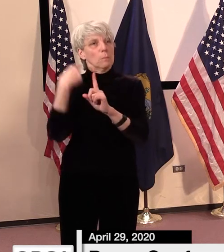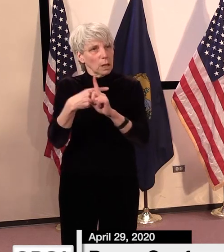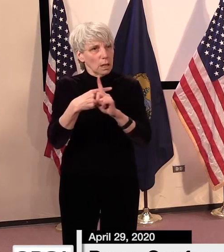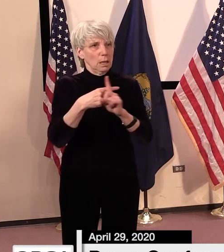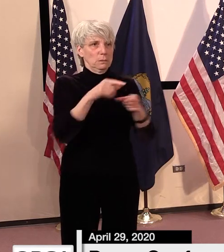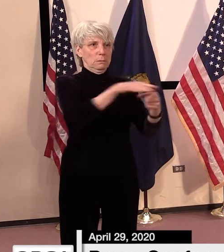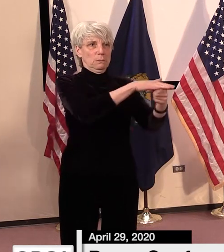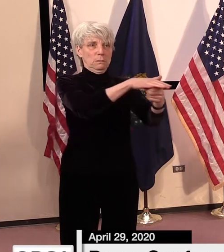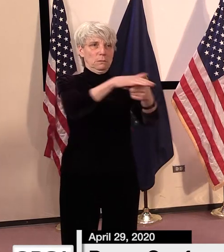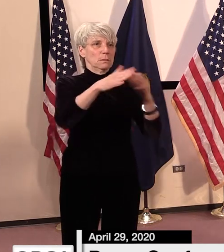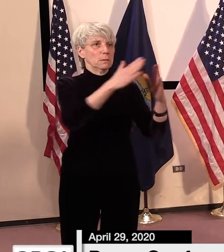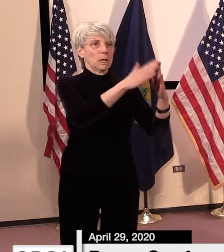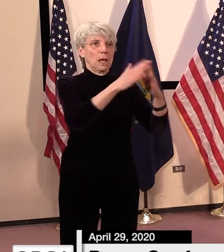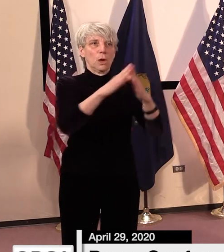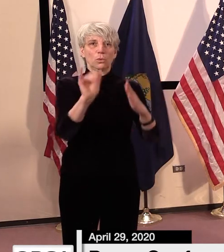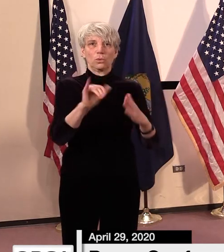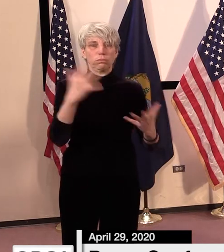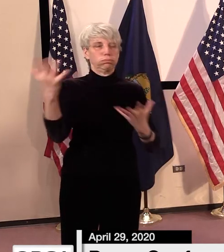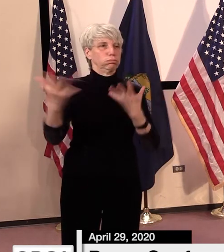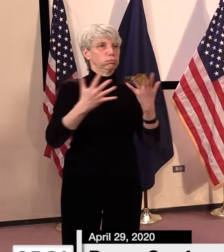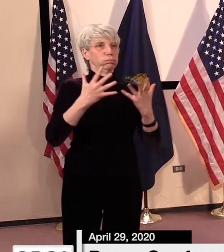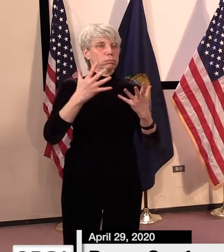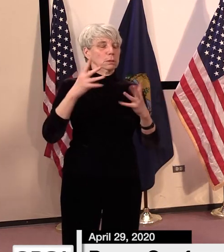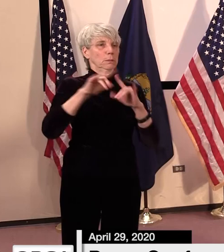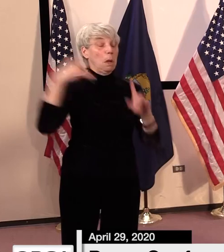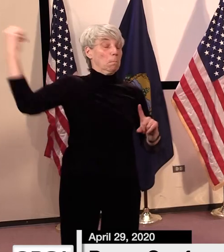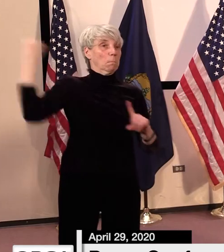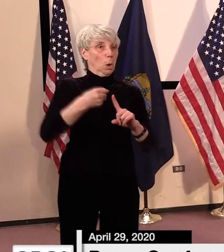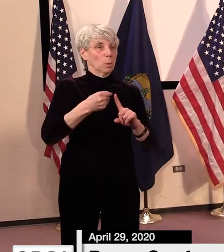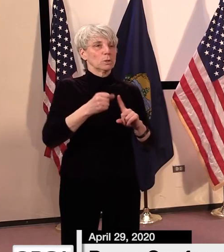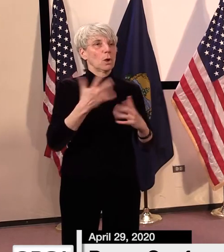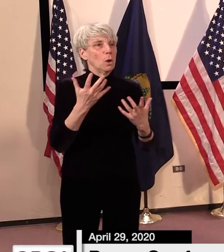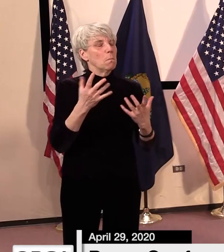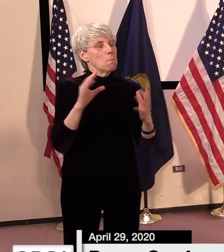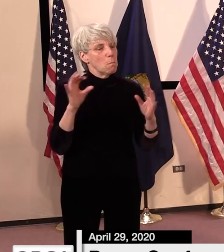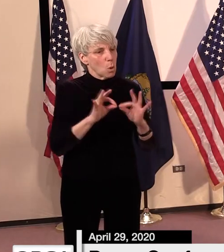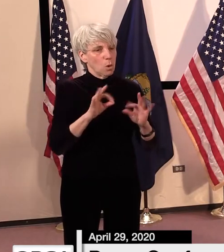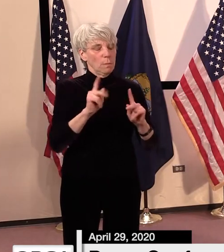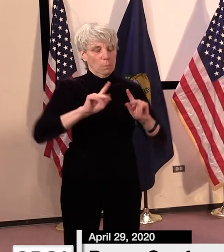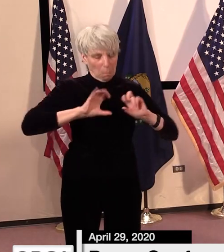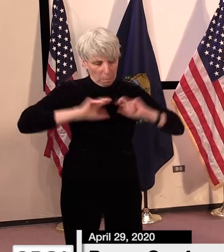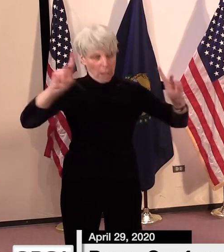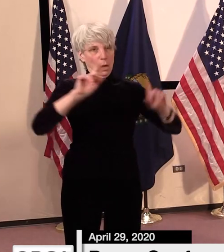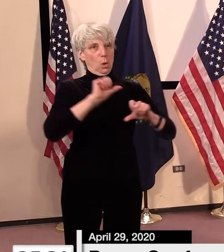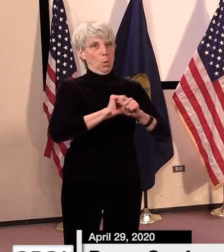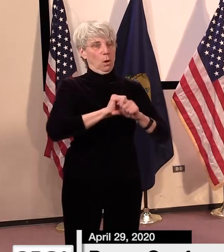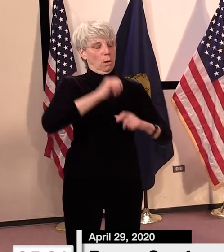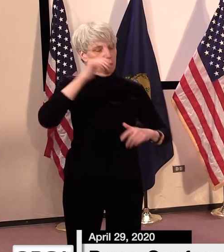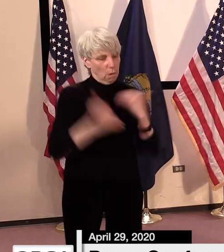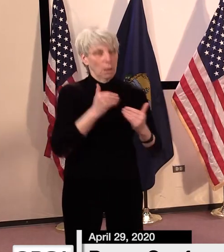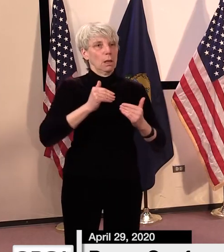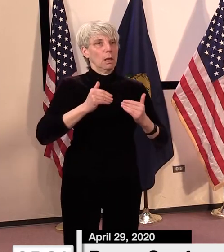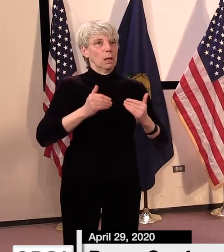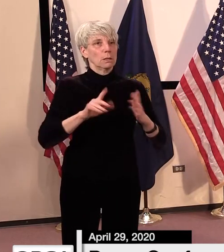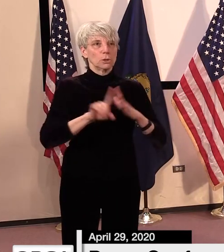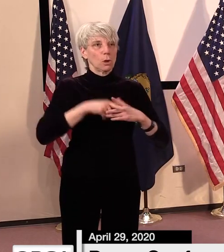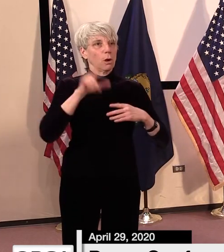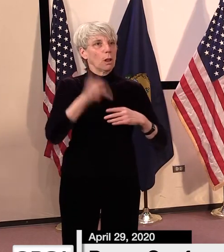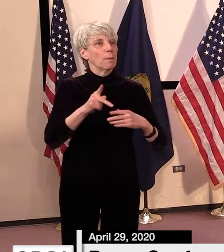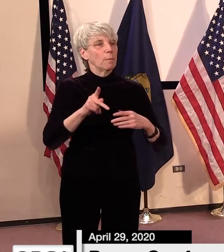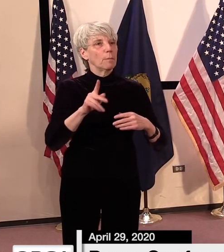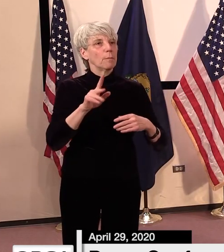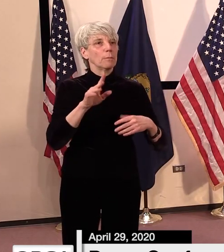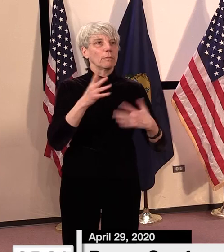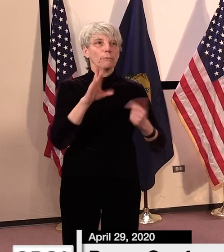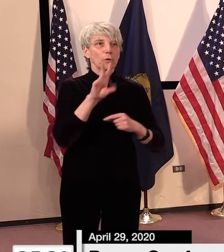throughout the state. And that's why it's so important for us to try and get people back to work and trying to get the economy rolling again. So we'll be talking a